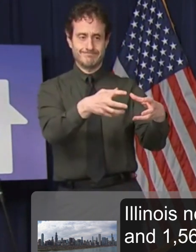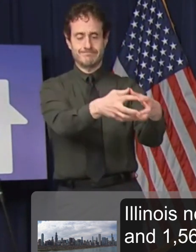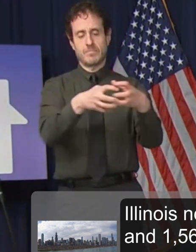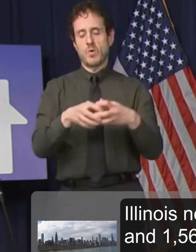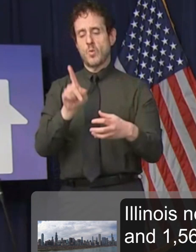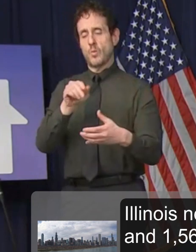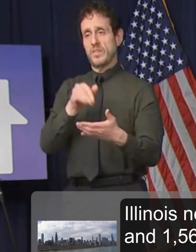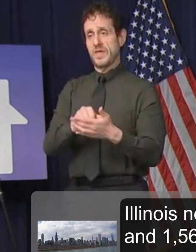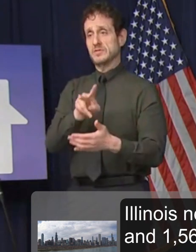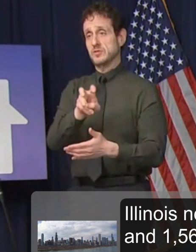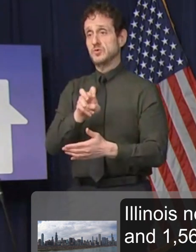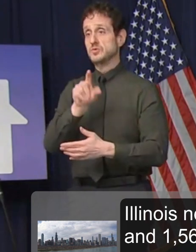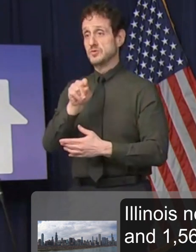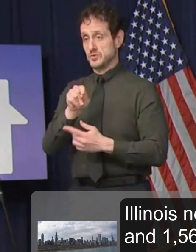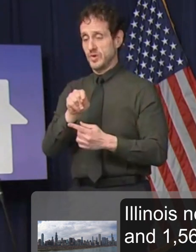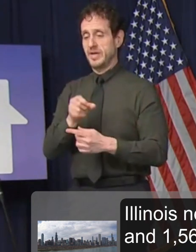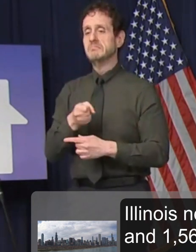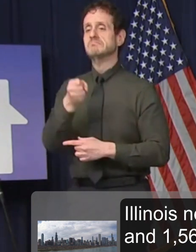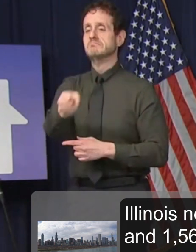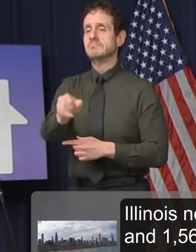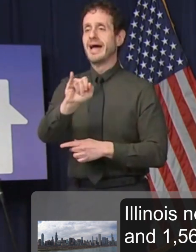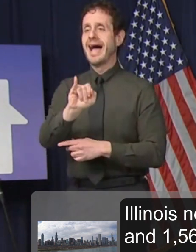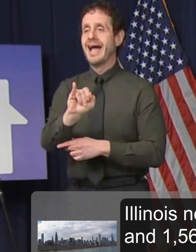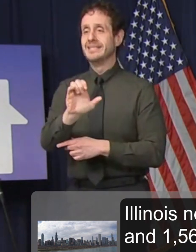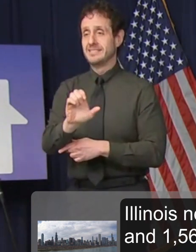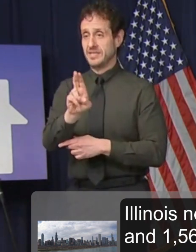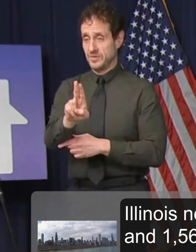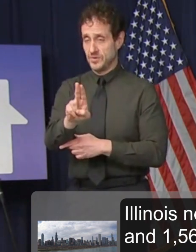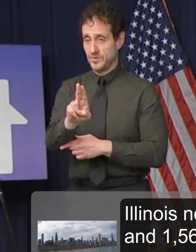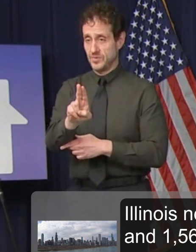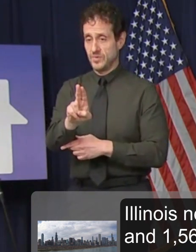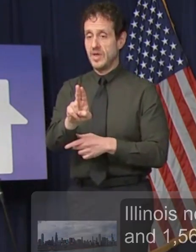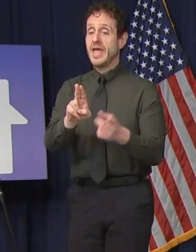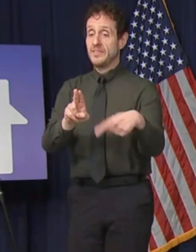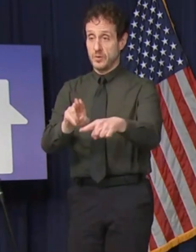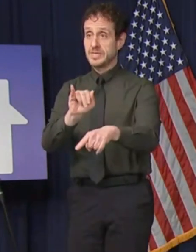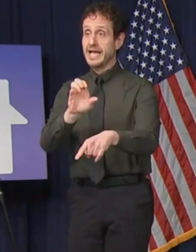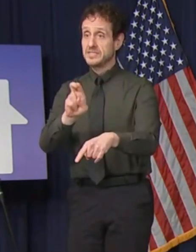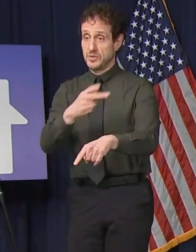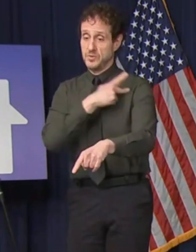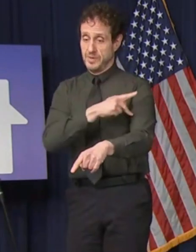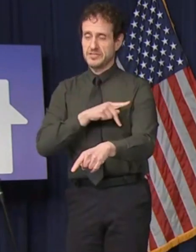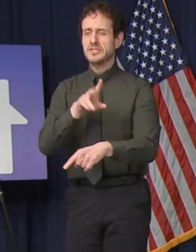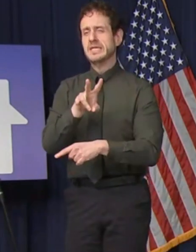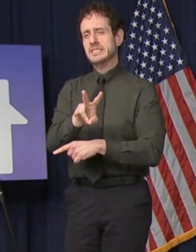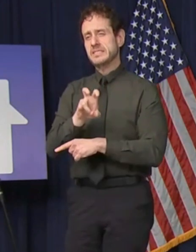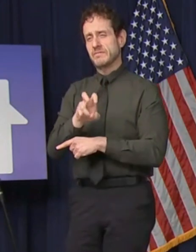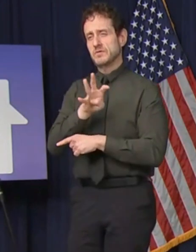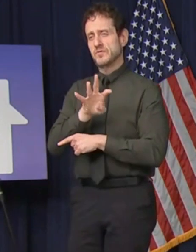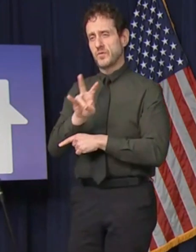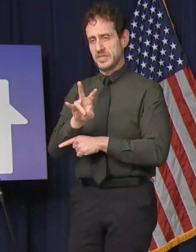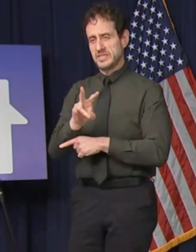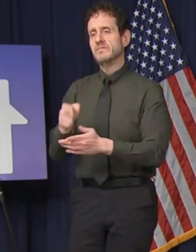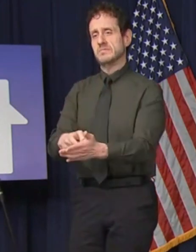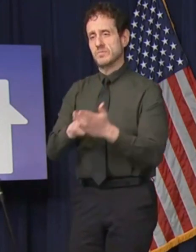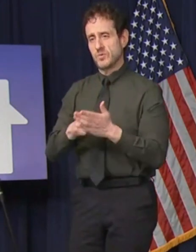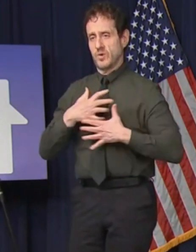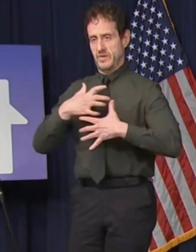1,220 were in the ICU, and 747 of those ICU patients were on ventilators.